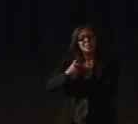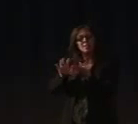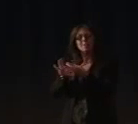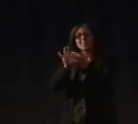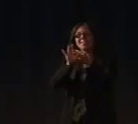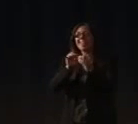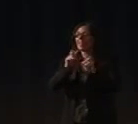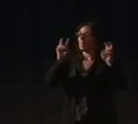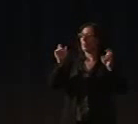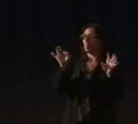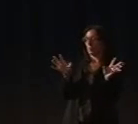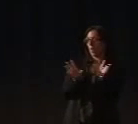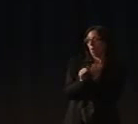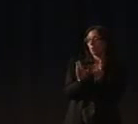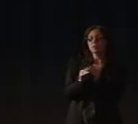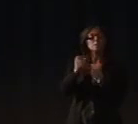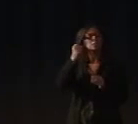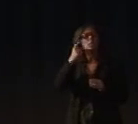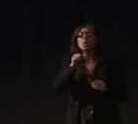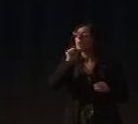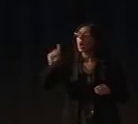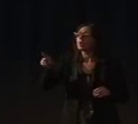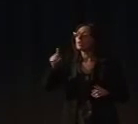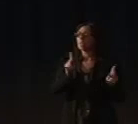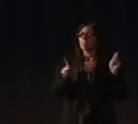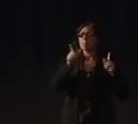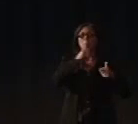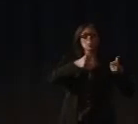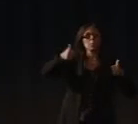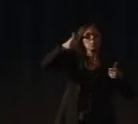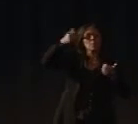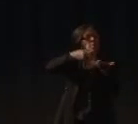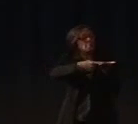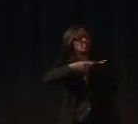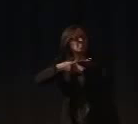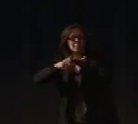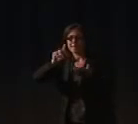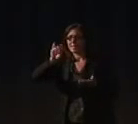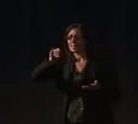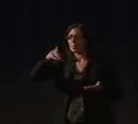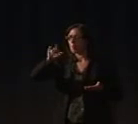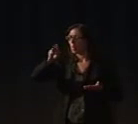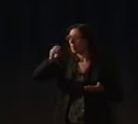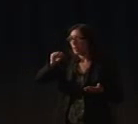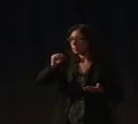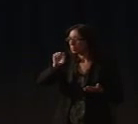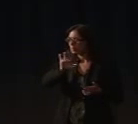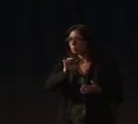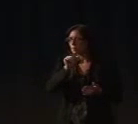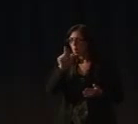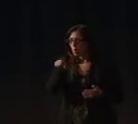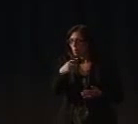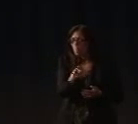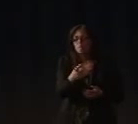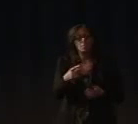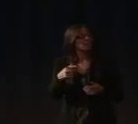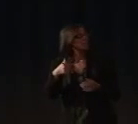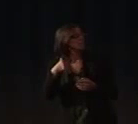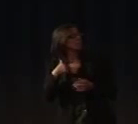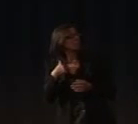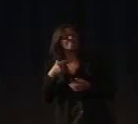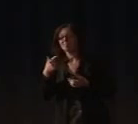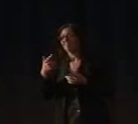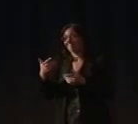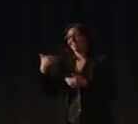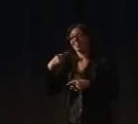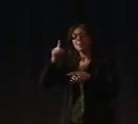only diplomats who do that, but also I had the benefit of being in the marsh where 400,000 other people in on